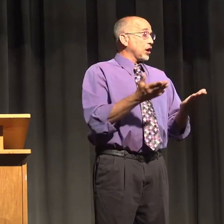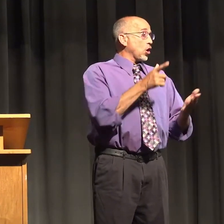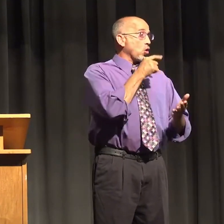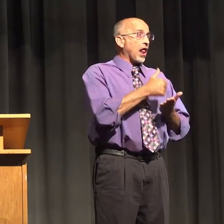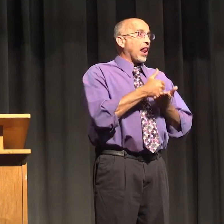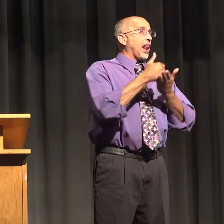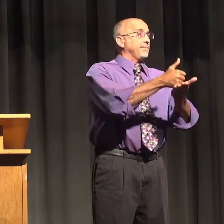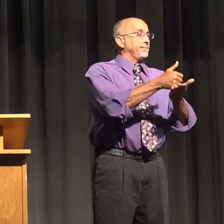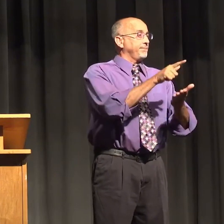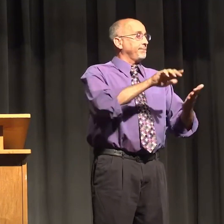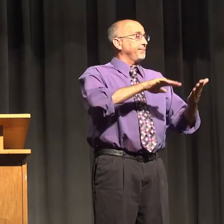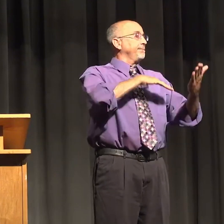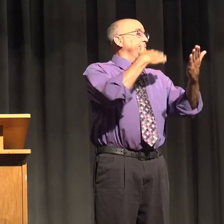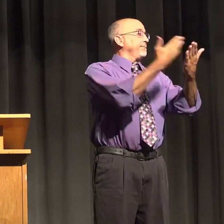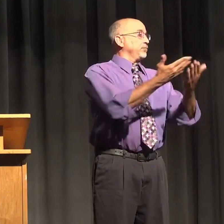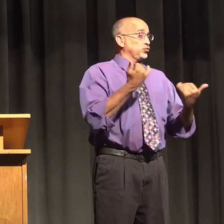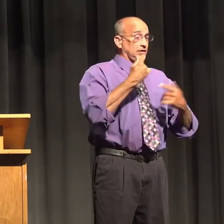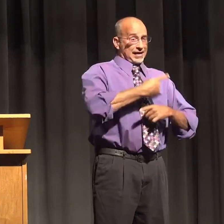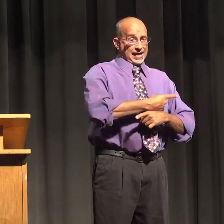groups of individuals that are here who have been supportive.